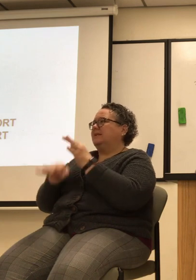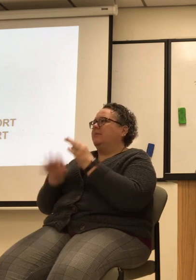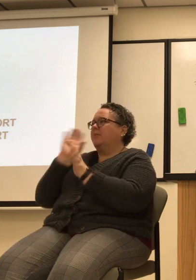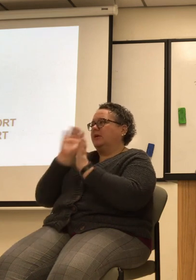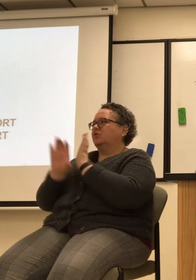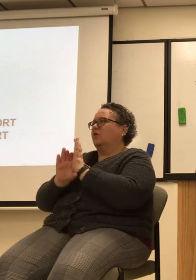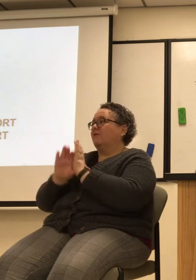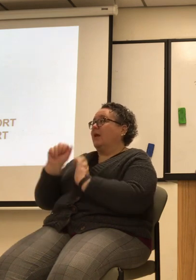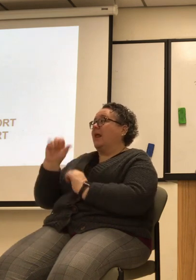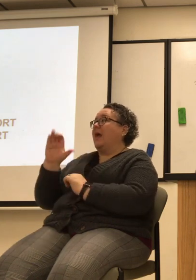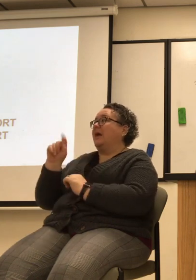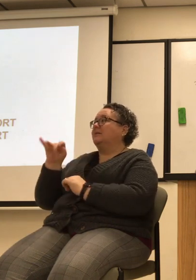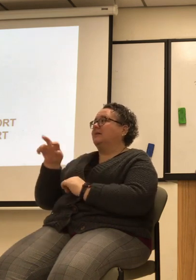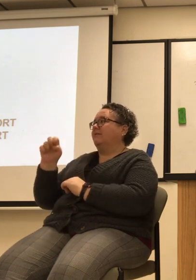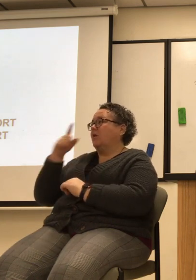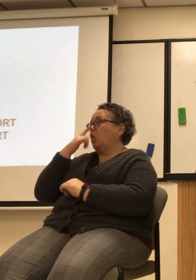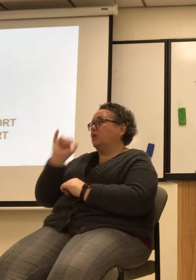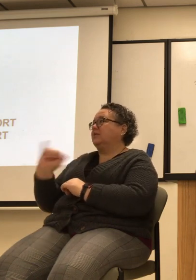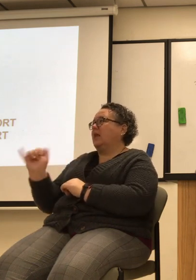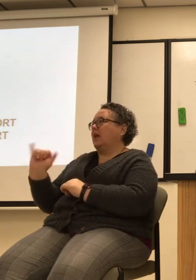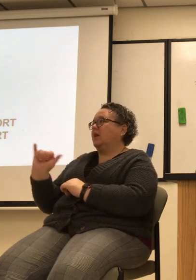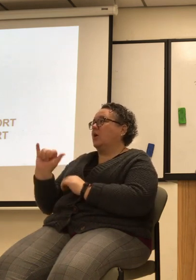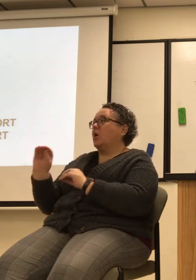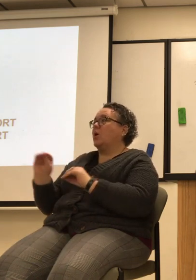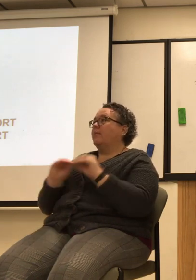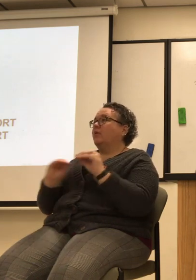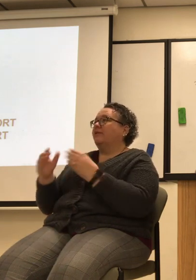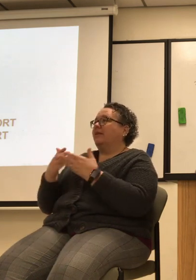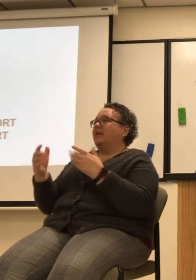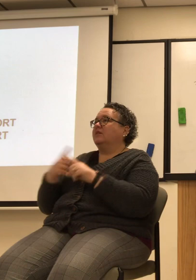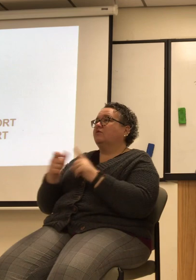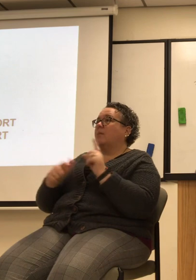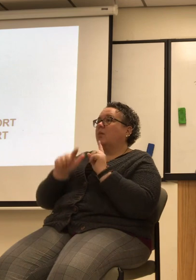active transport looks like, moving things from low to high.